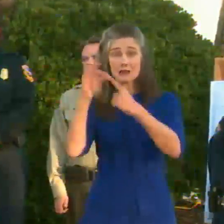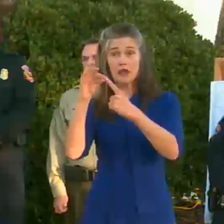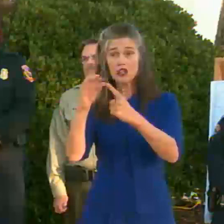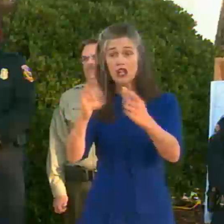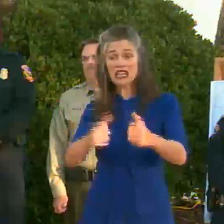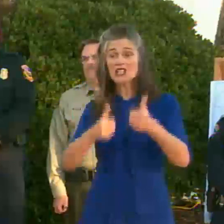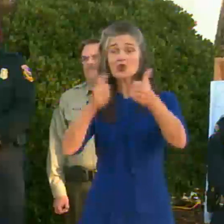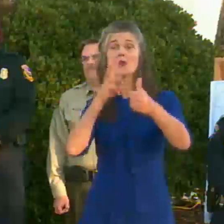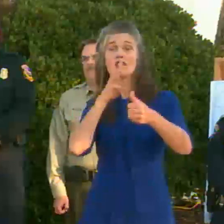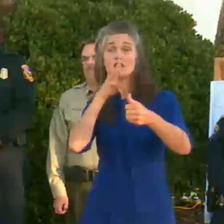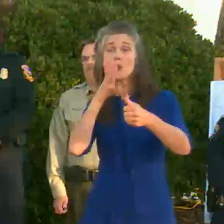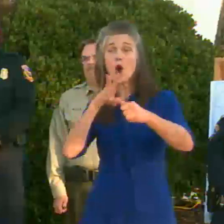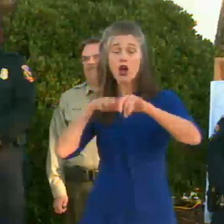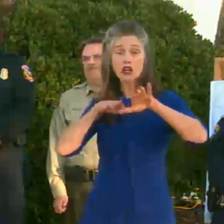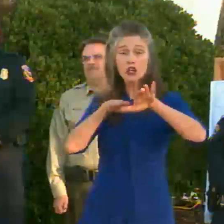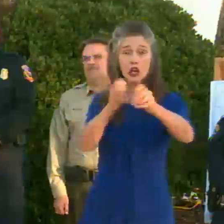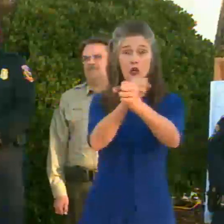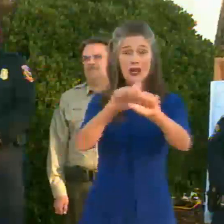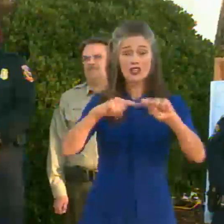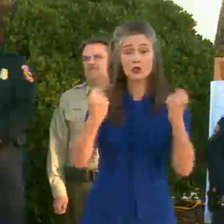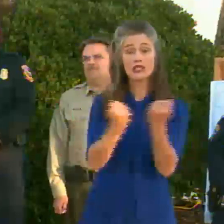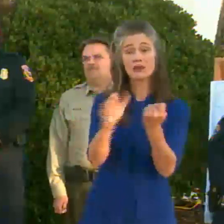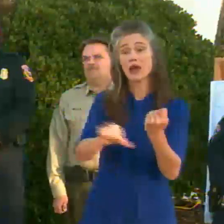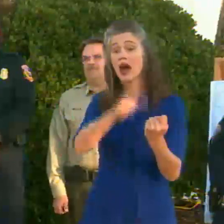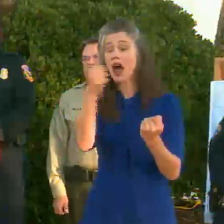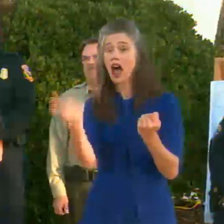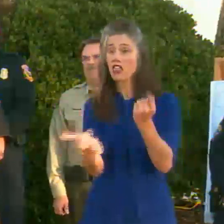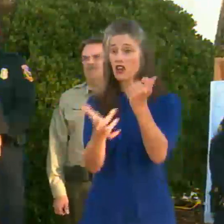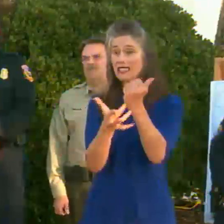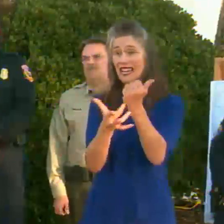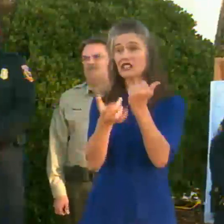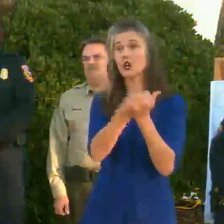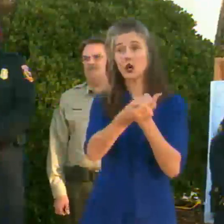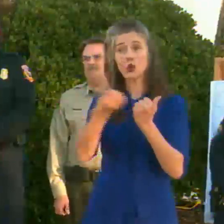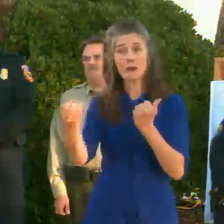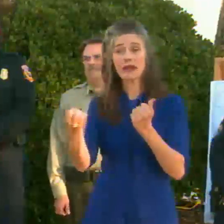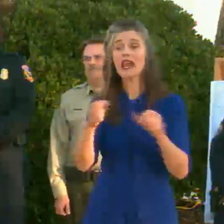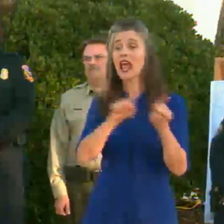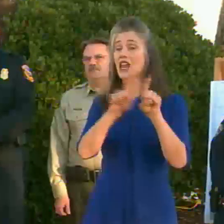teams, other specialized technical equipment, and 11 hand crews.